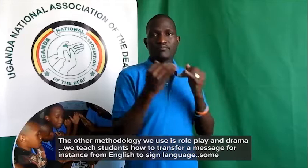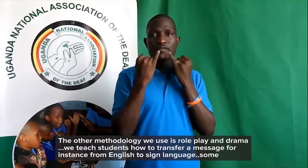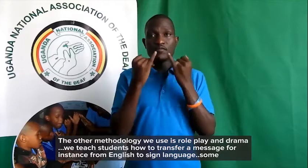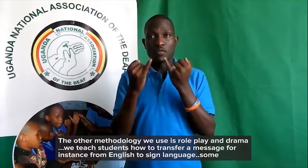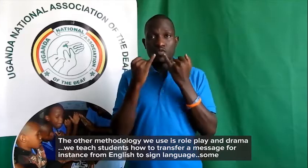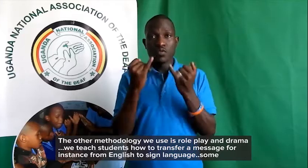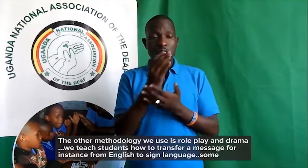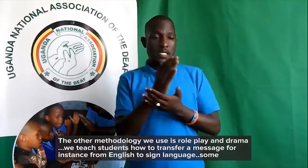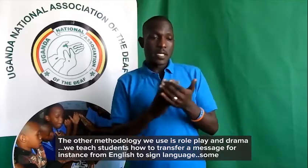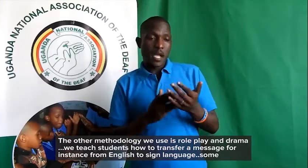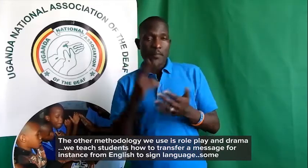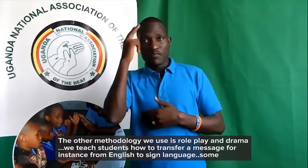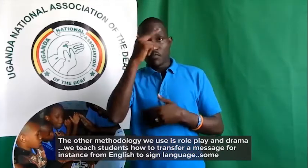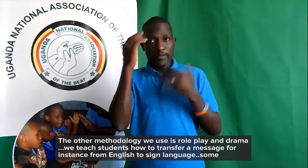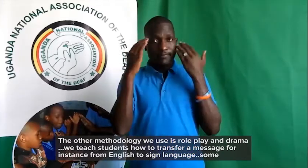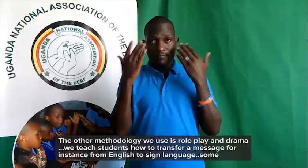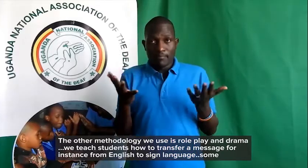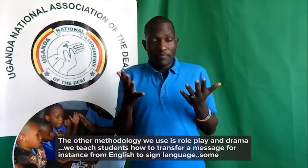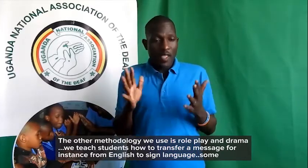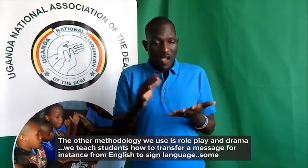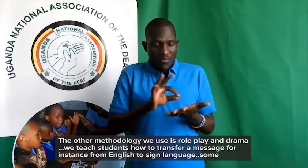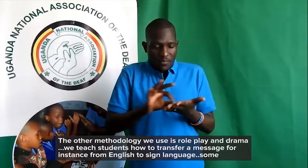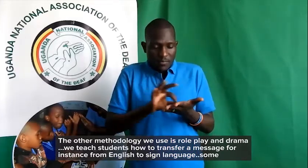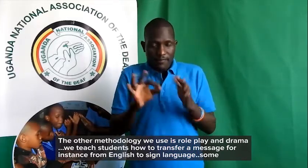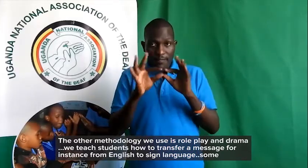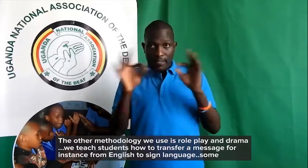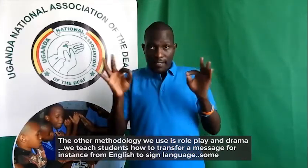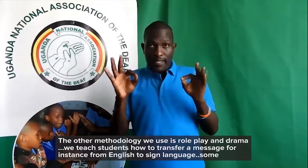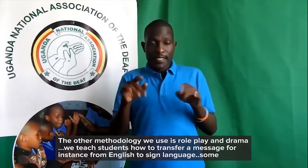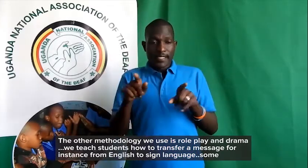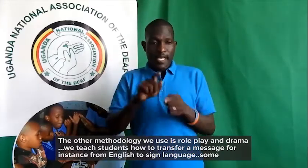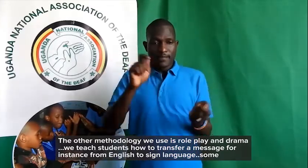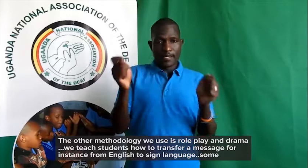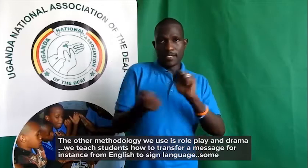teach students how to transfer a message, for instance, from English to sign language.